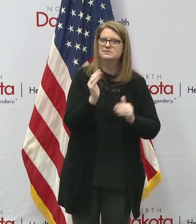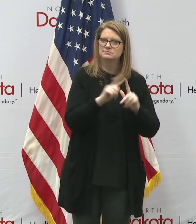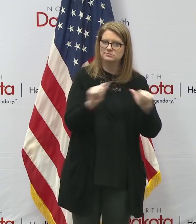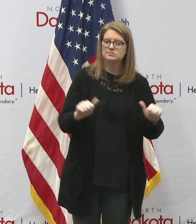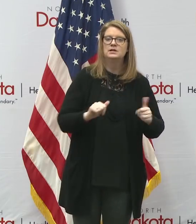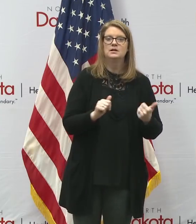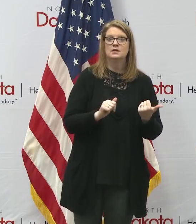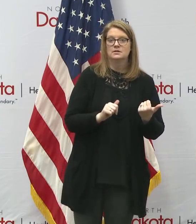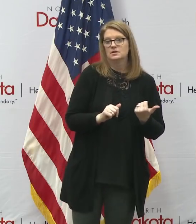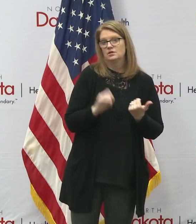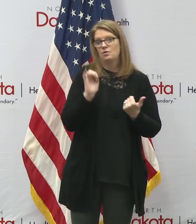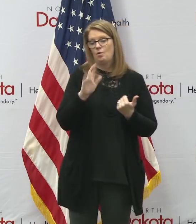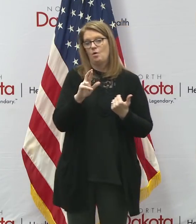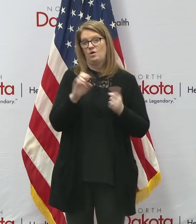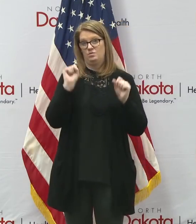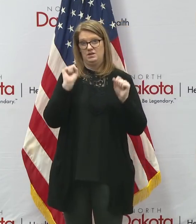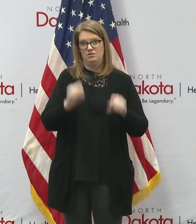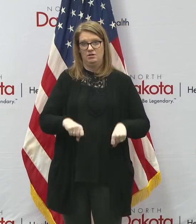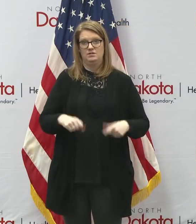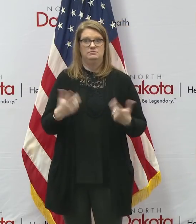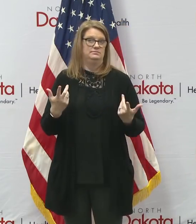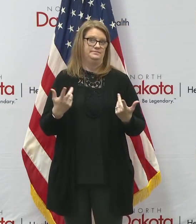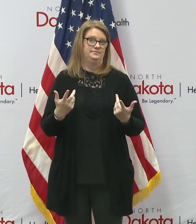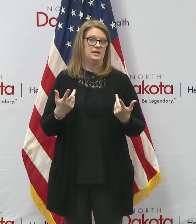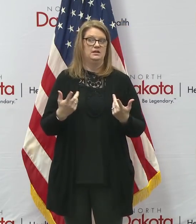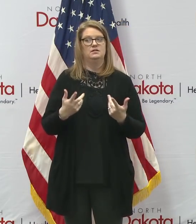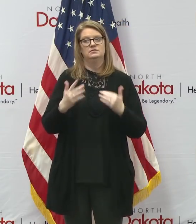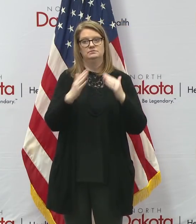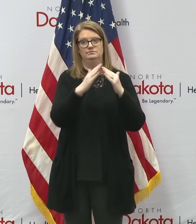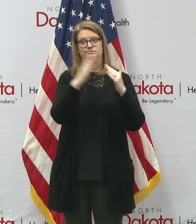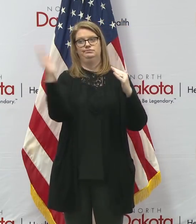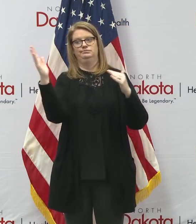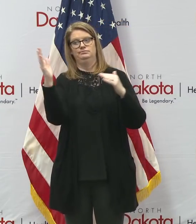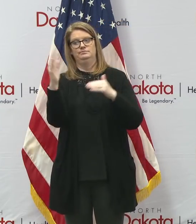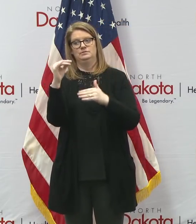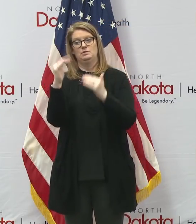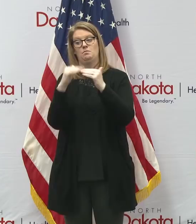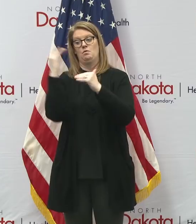case scenario if if things change. And again,